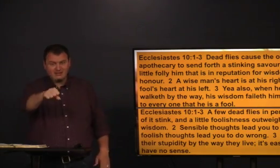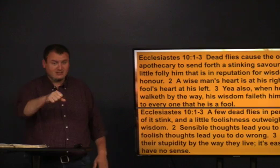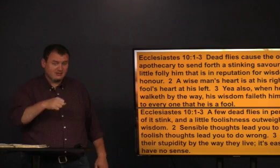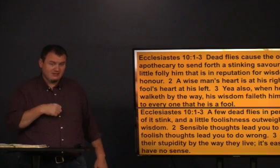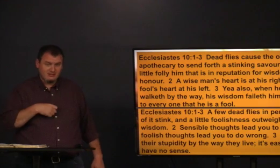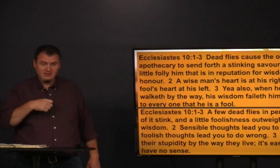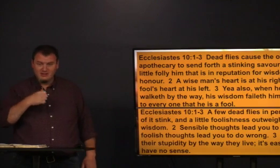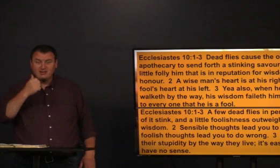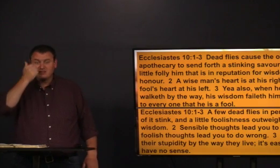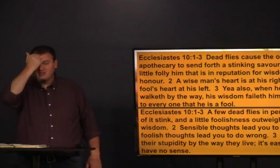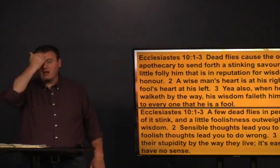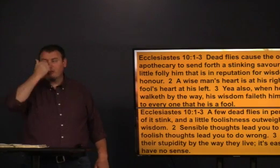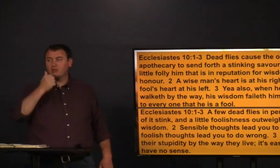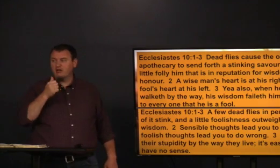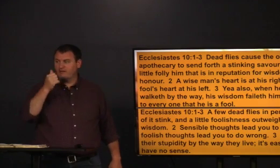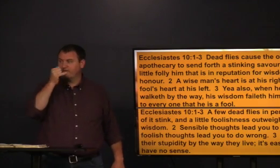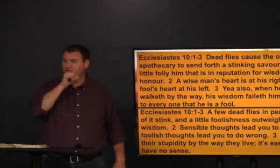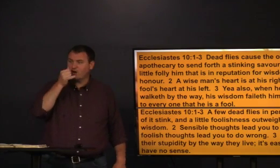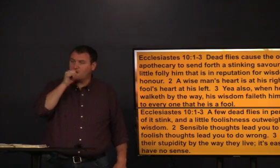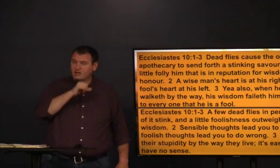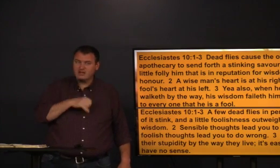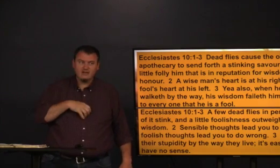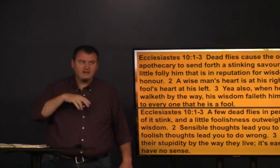Yes. Dumb, folly.